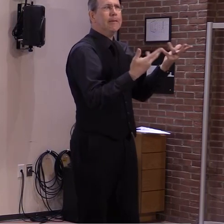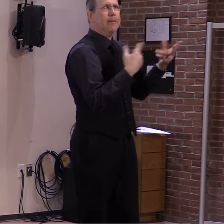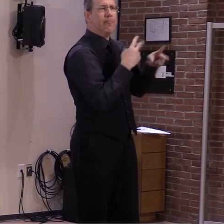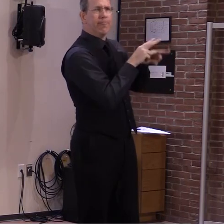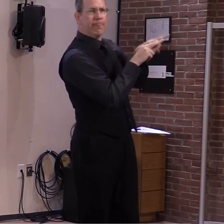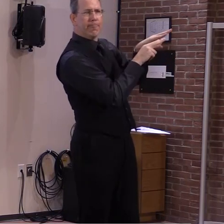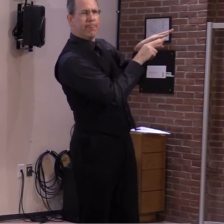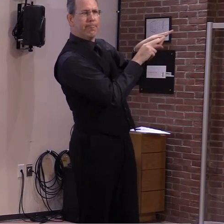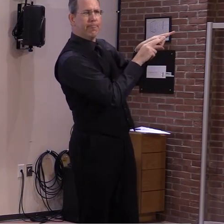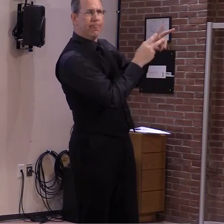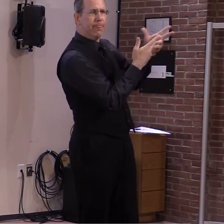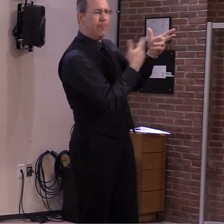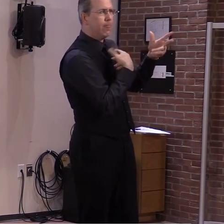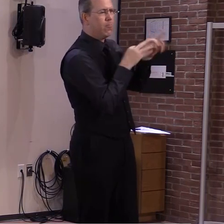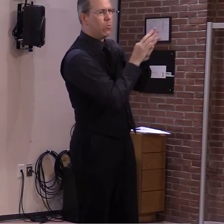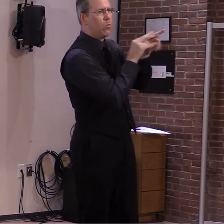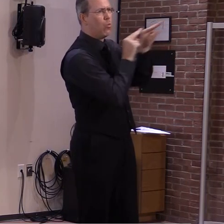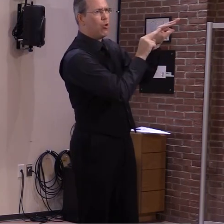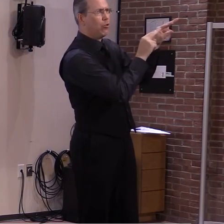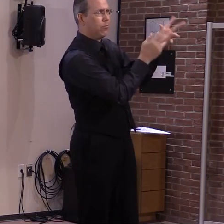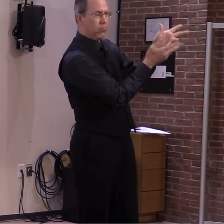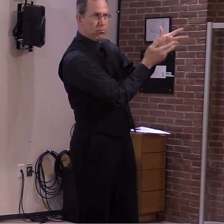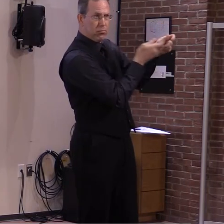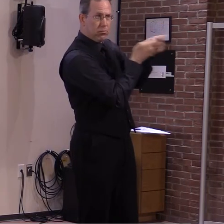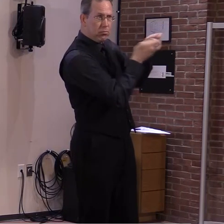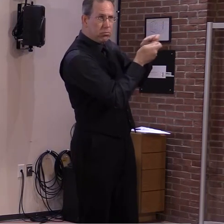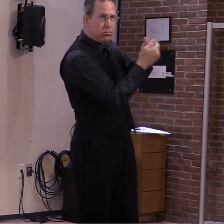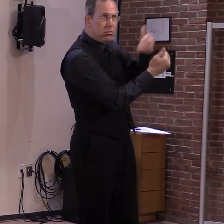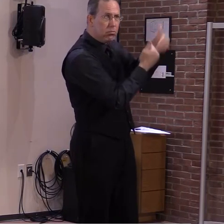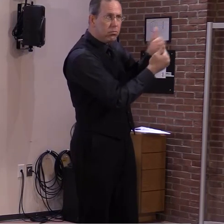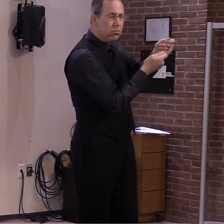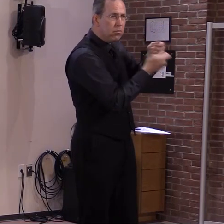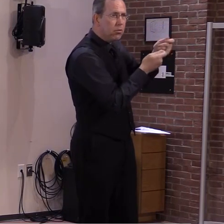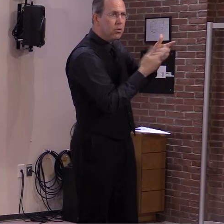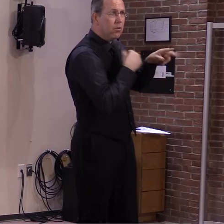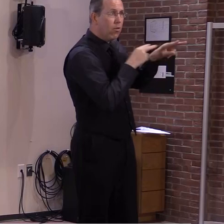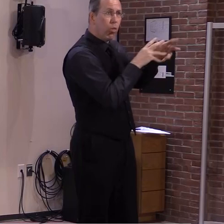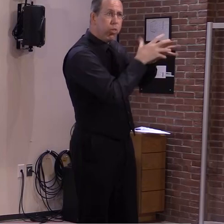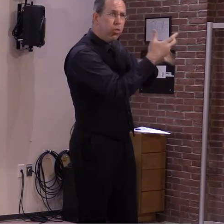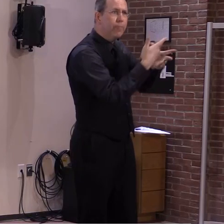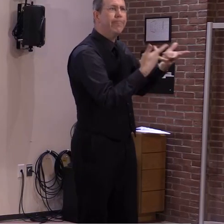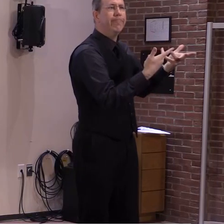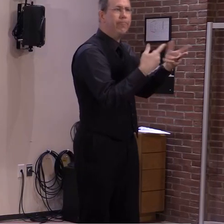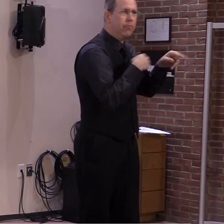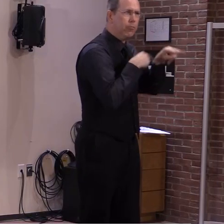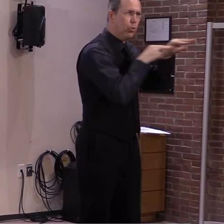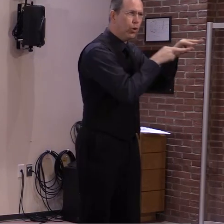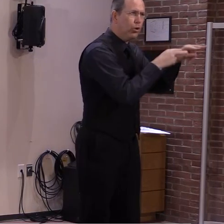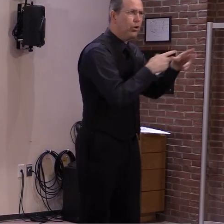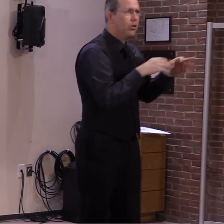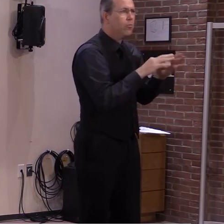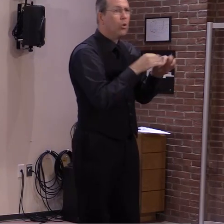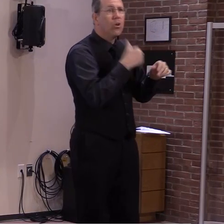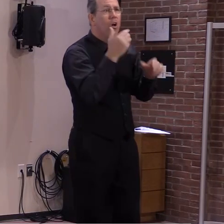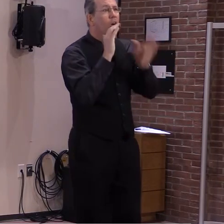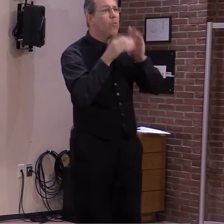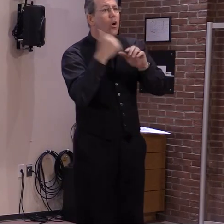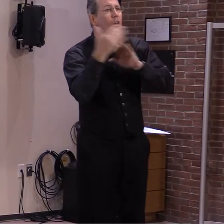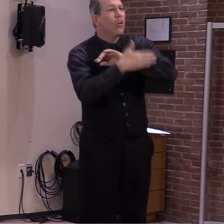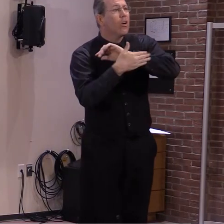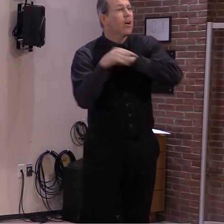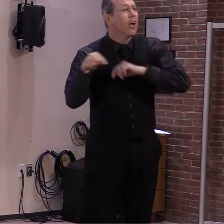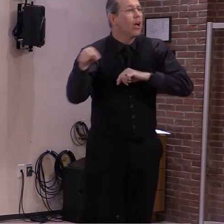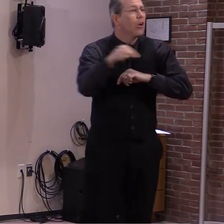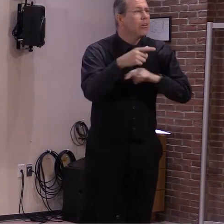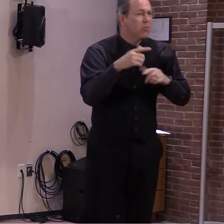time. So we'll continue to look at Essex County as it's compared to other counties. And if we need other interventions, we'll